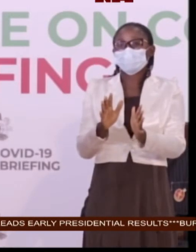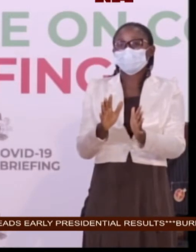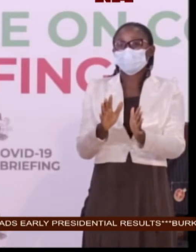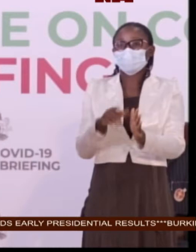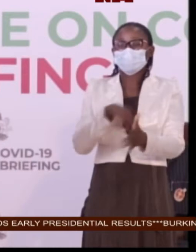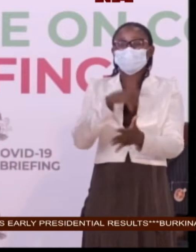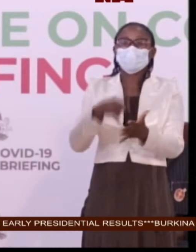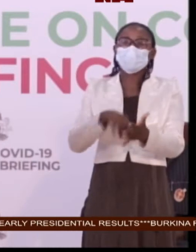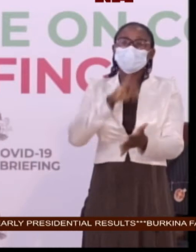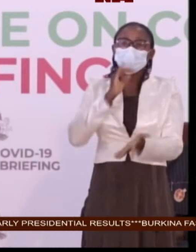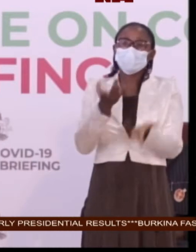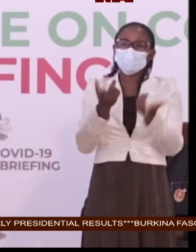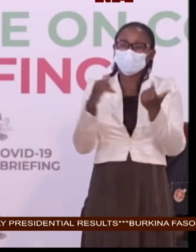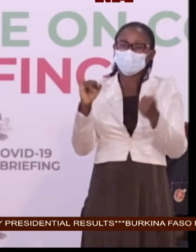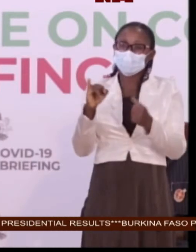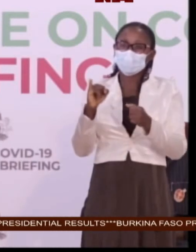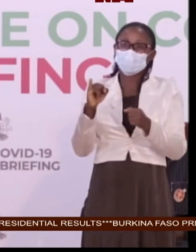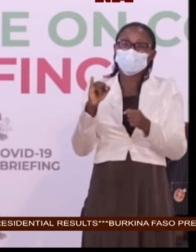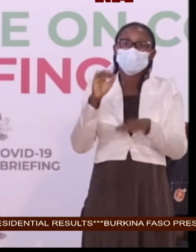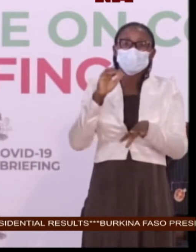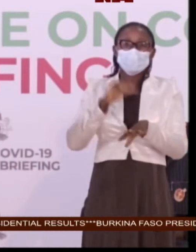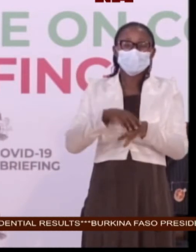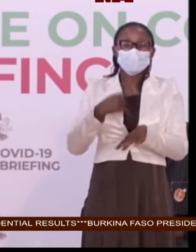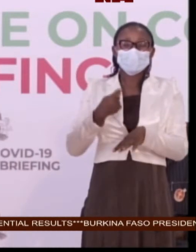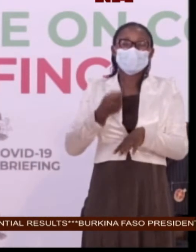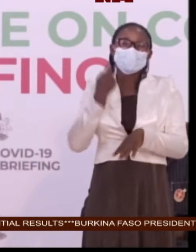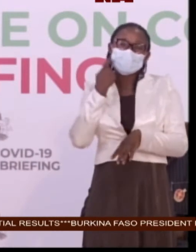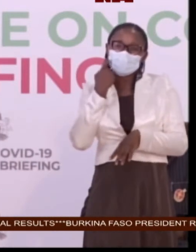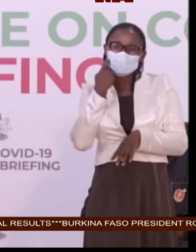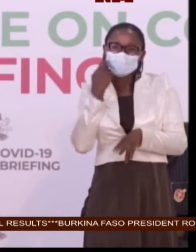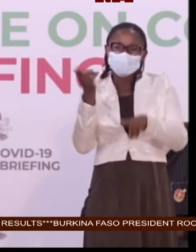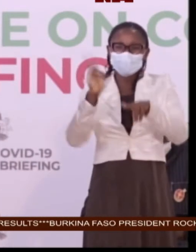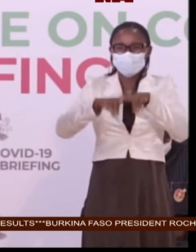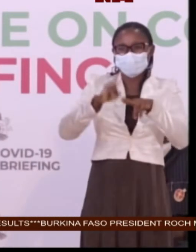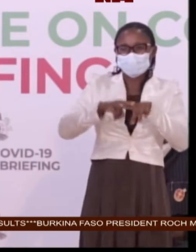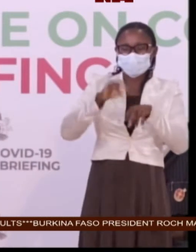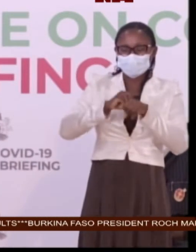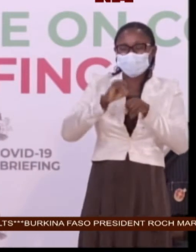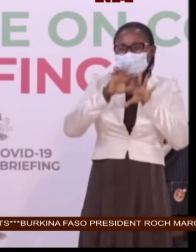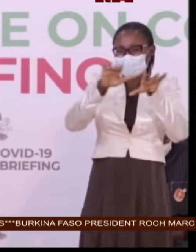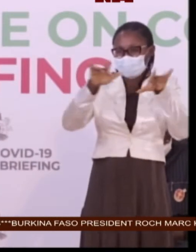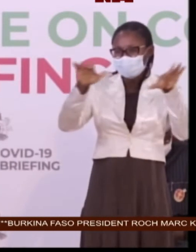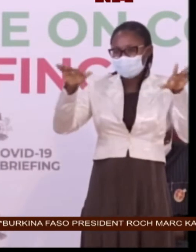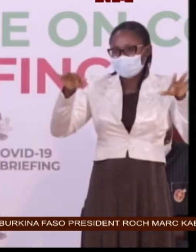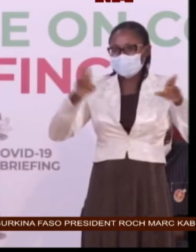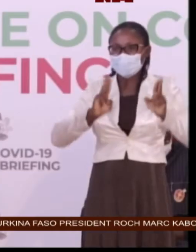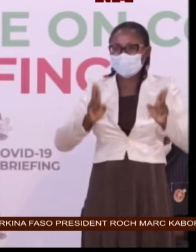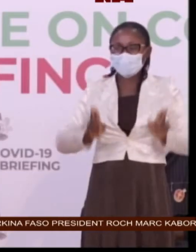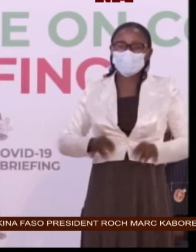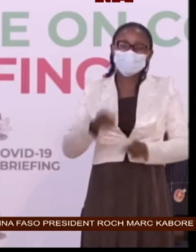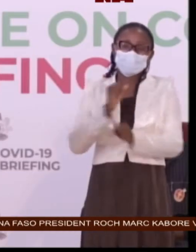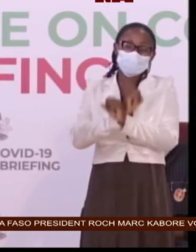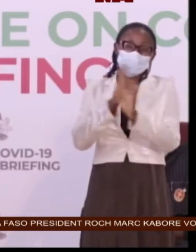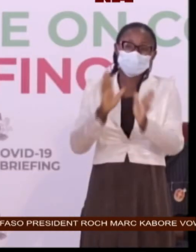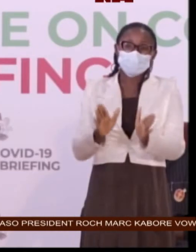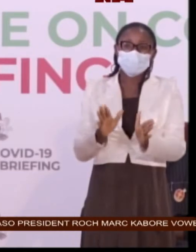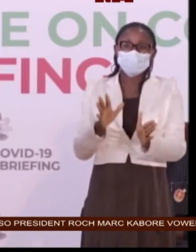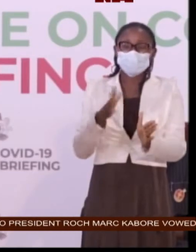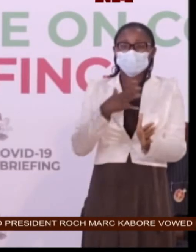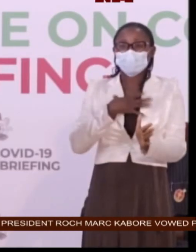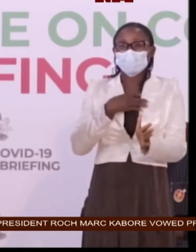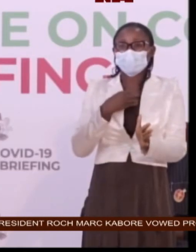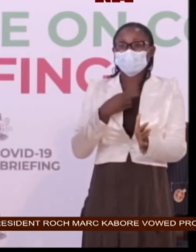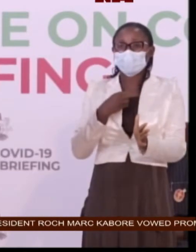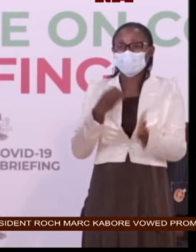This is coming at the backdrop of the recent upsurge in the affected health workers and